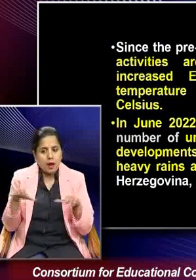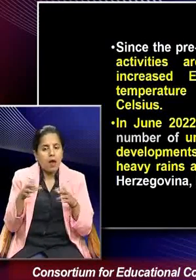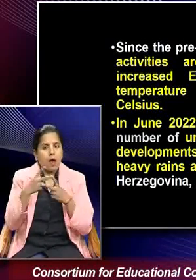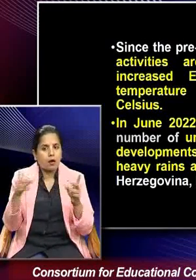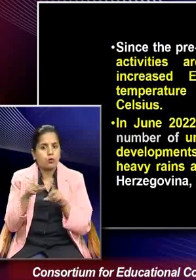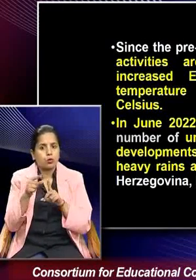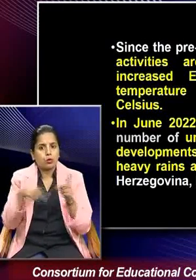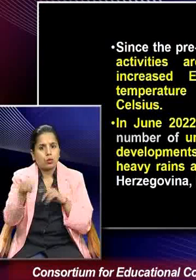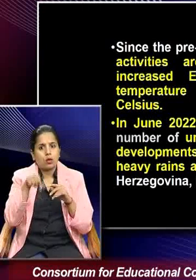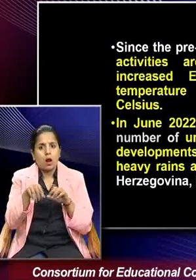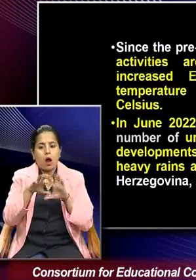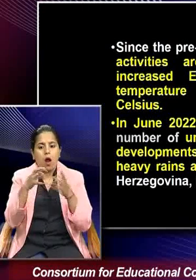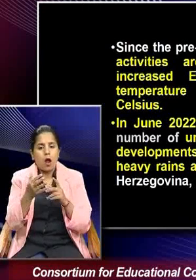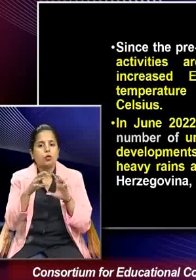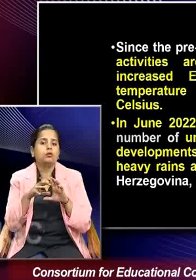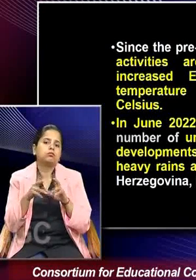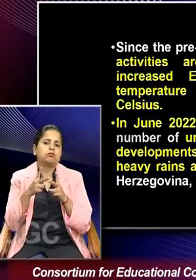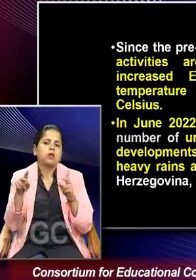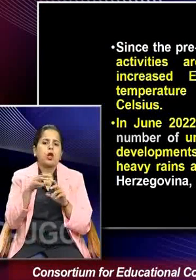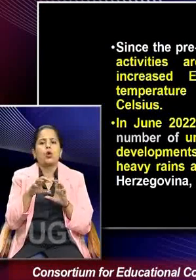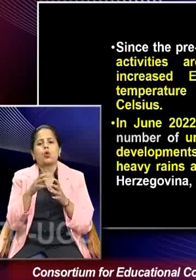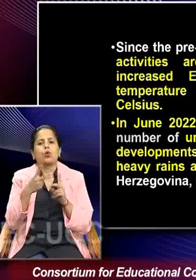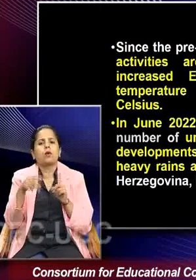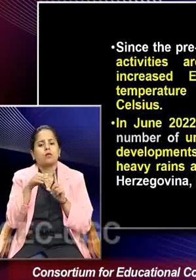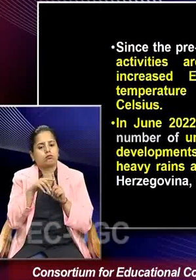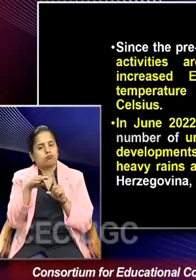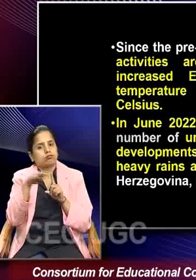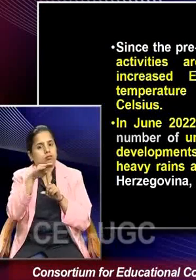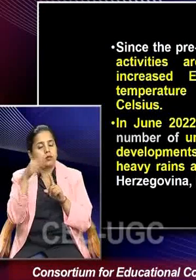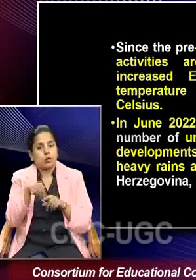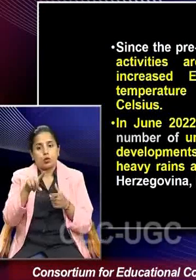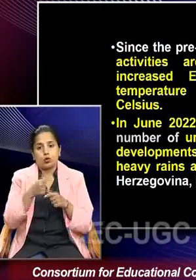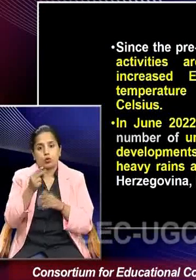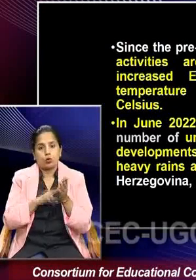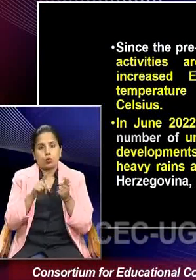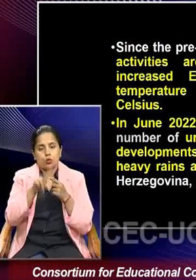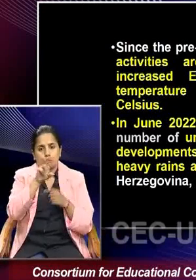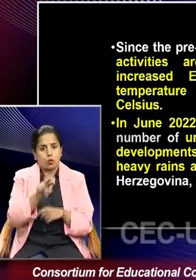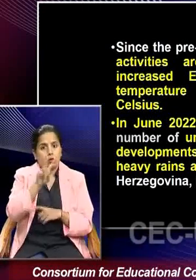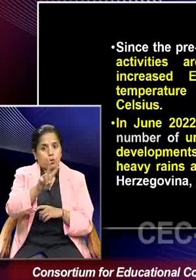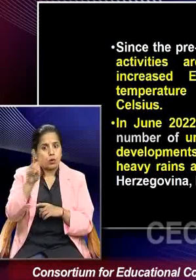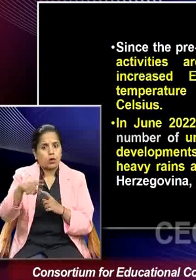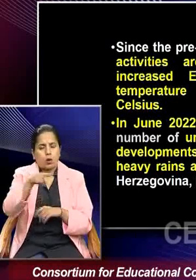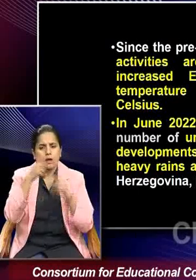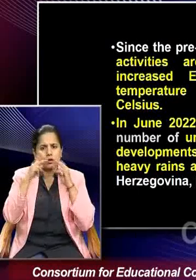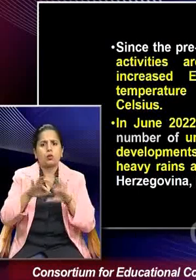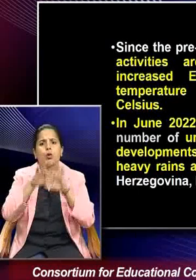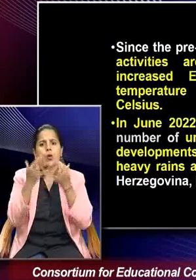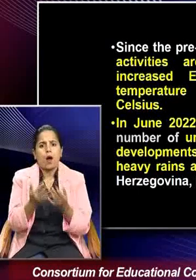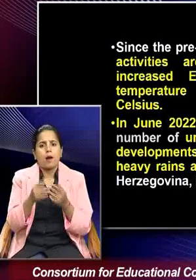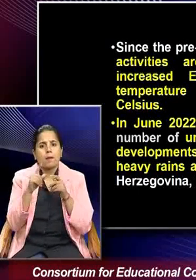Earth's global average temperature. In June 2022, few months back only, you would have seen that the world has